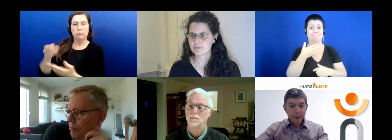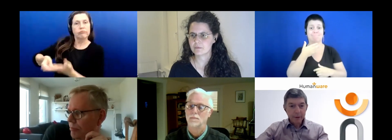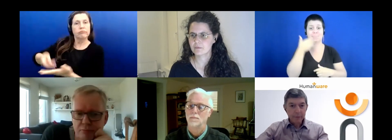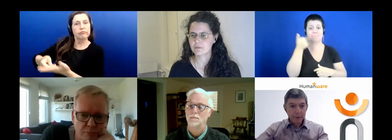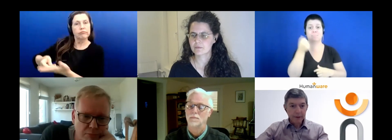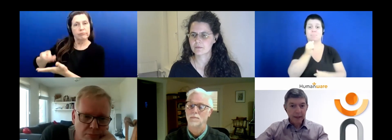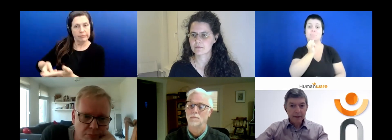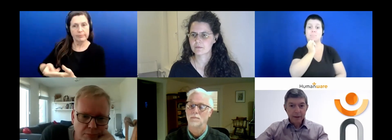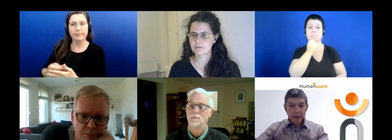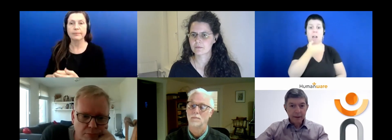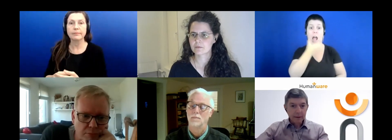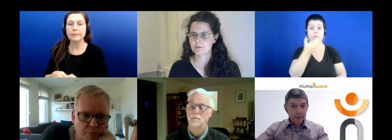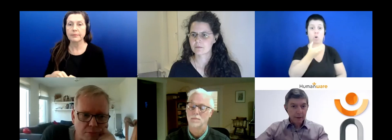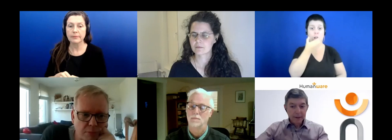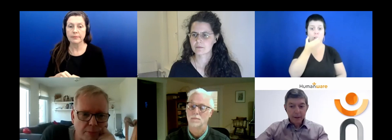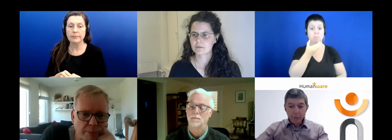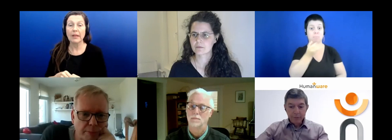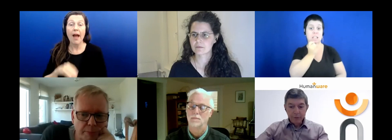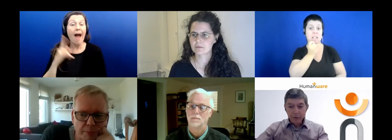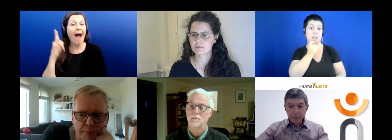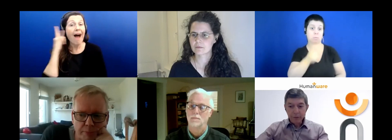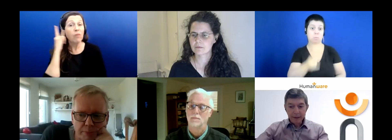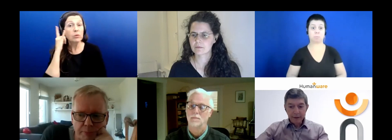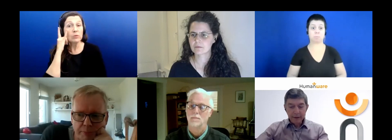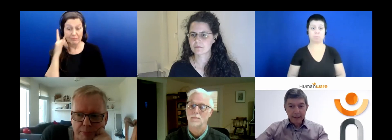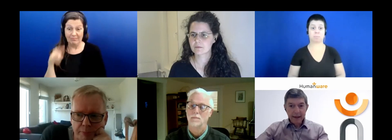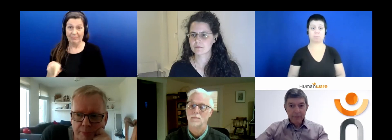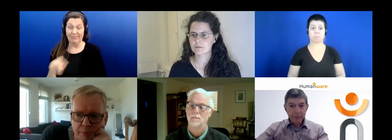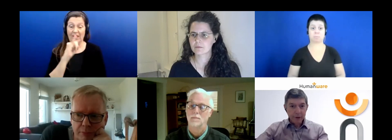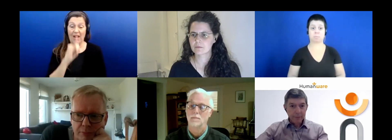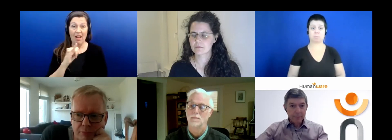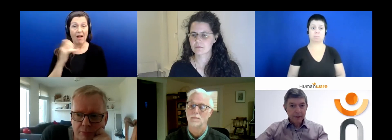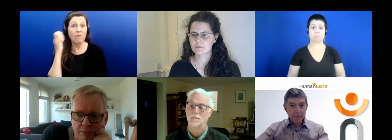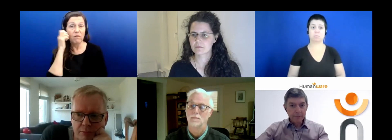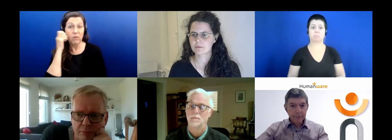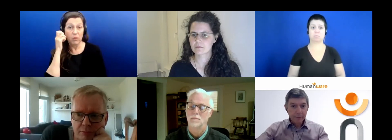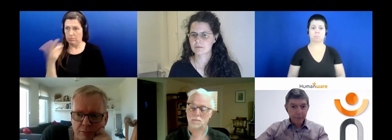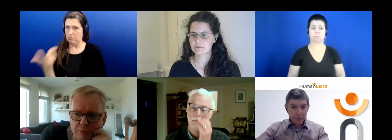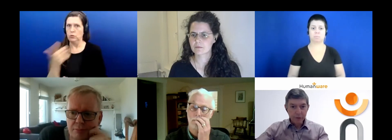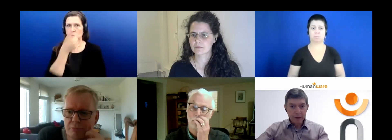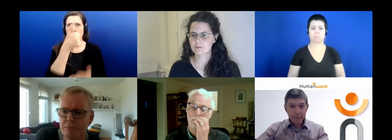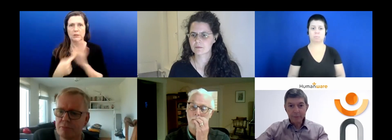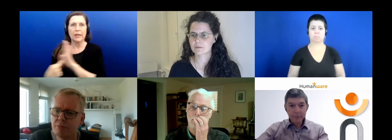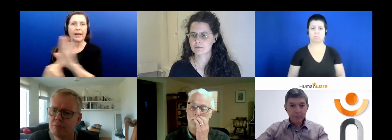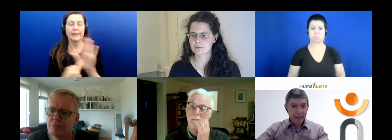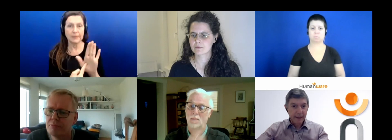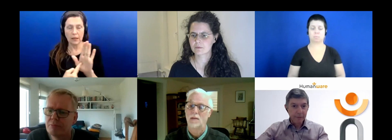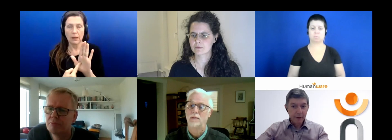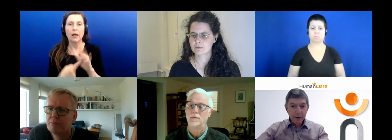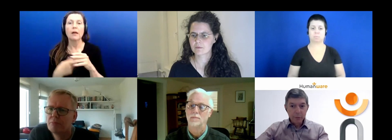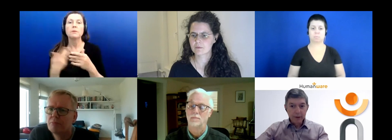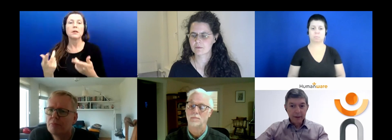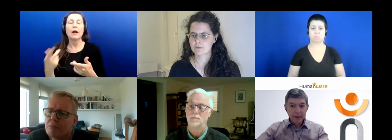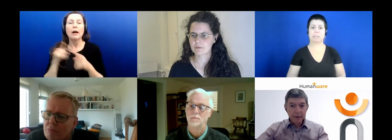example of that. I think with VoiceOver, they have, for vision impaired people, they